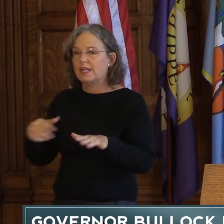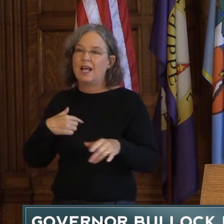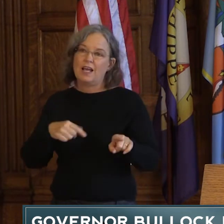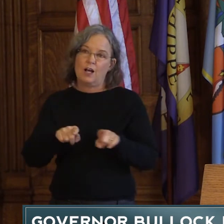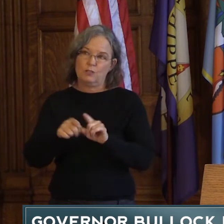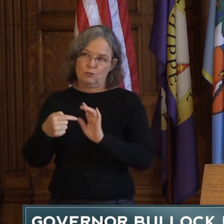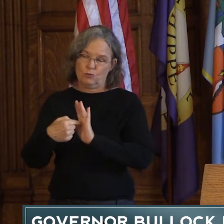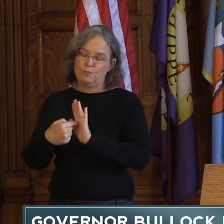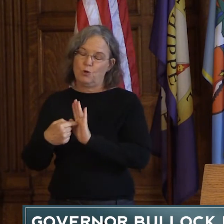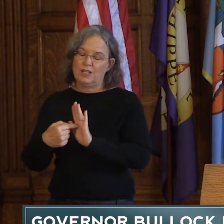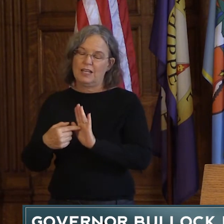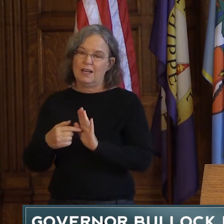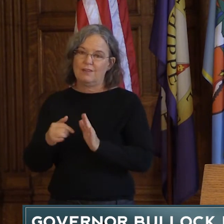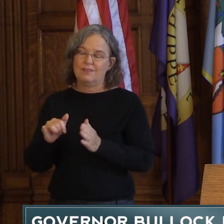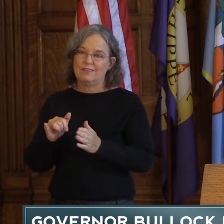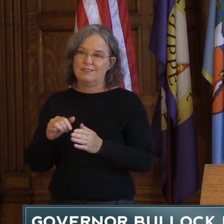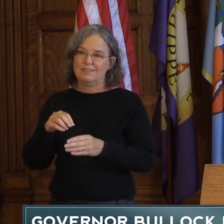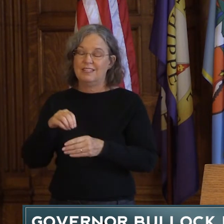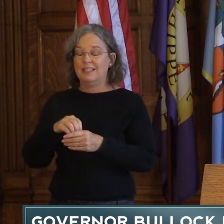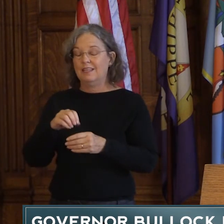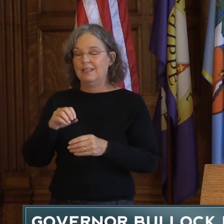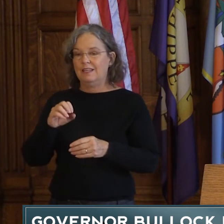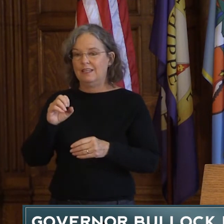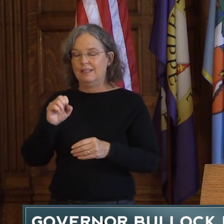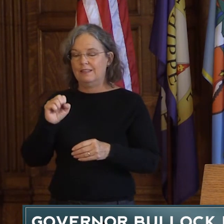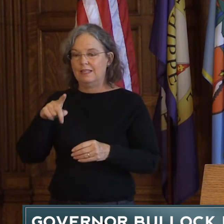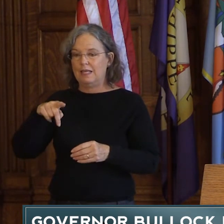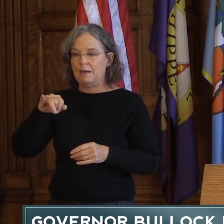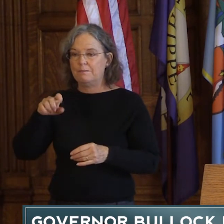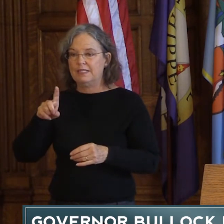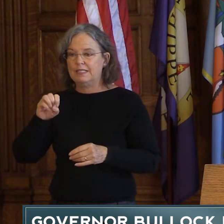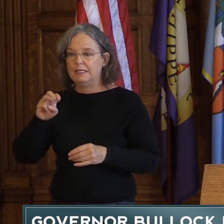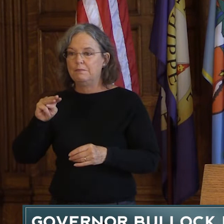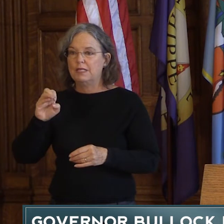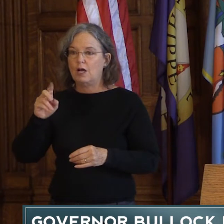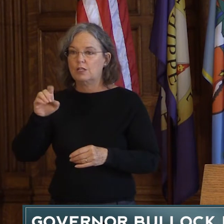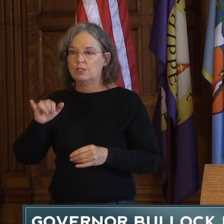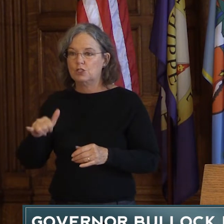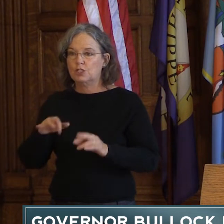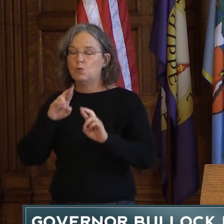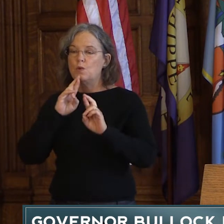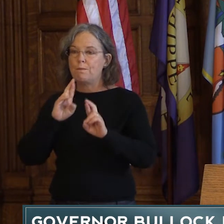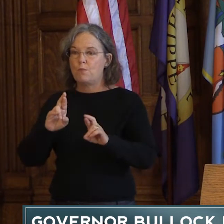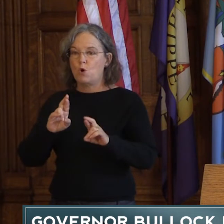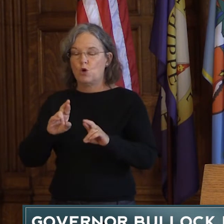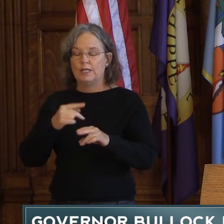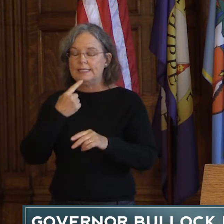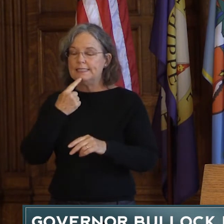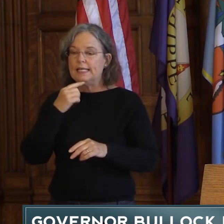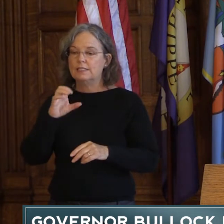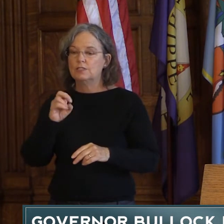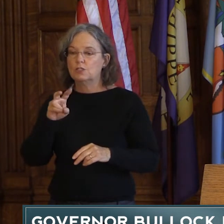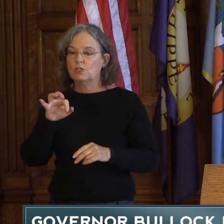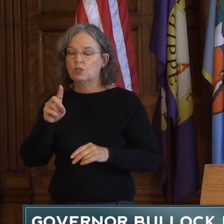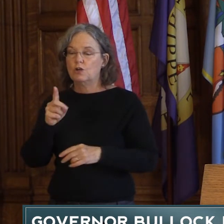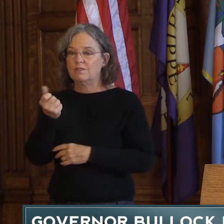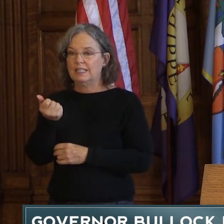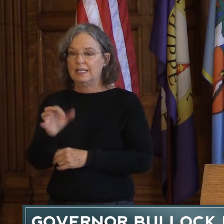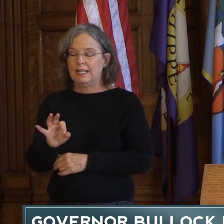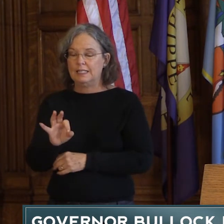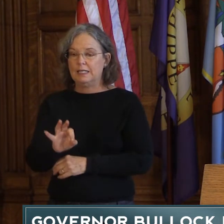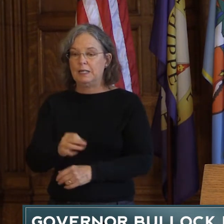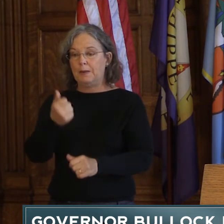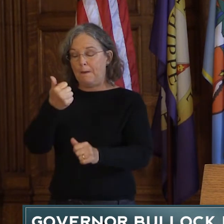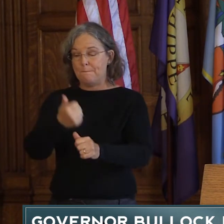it's within the epidemiological report on one of the last pages, it says COVID-19 case rates per